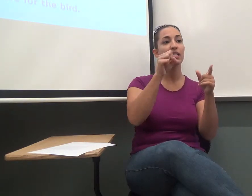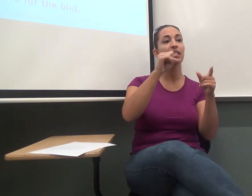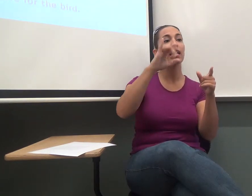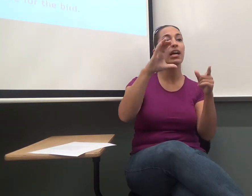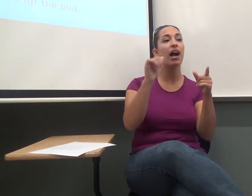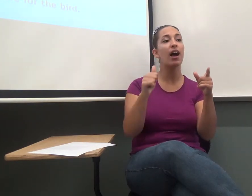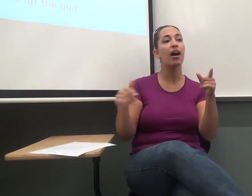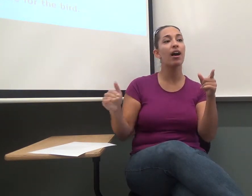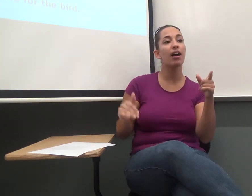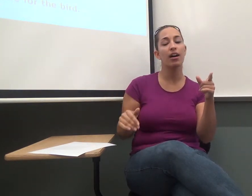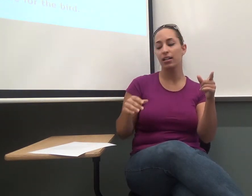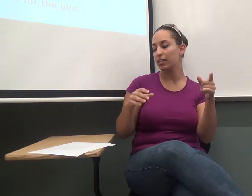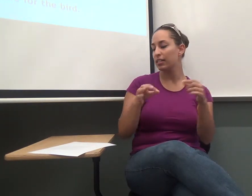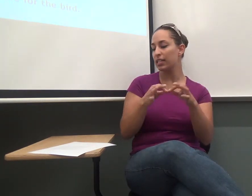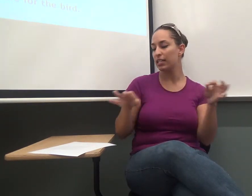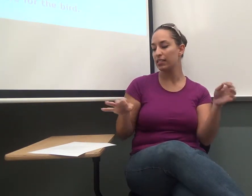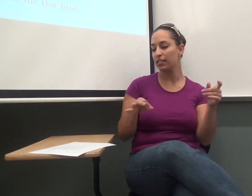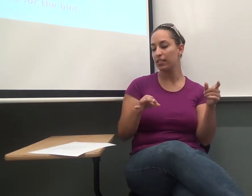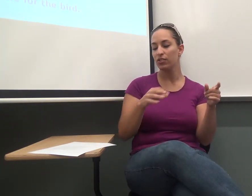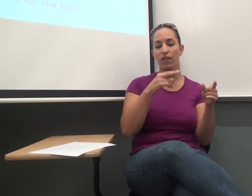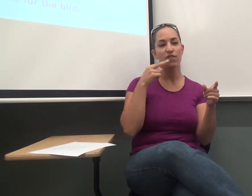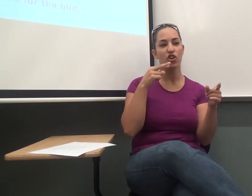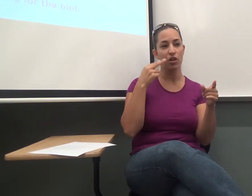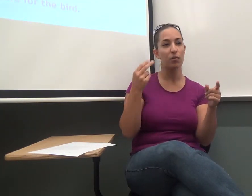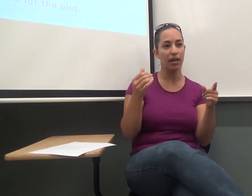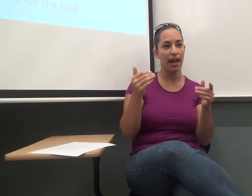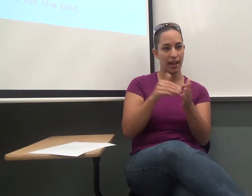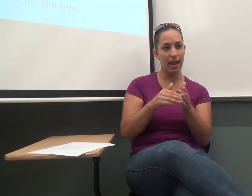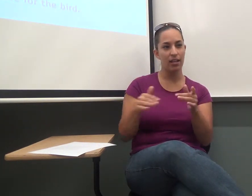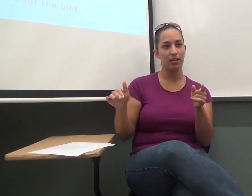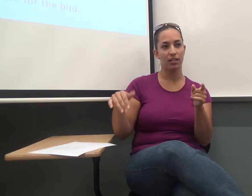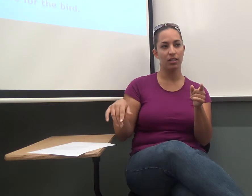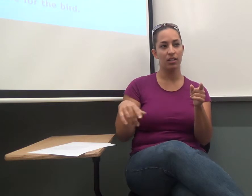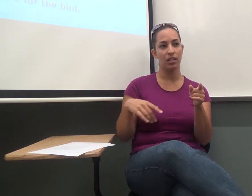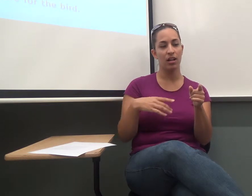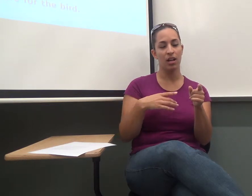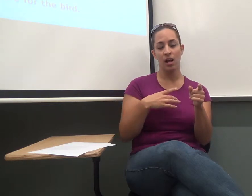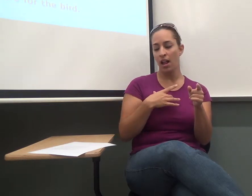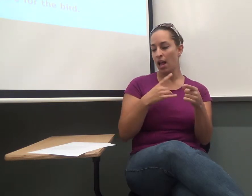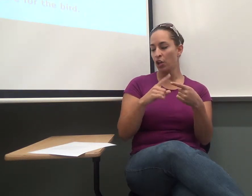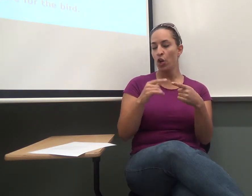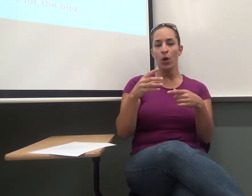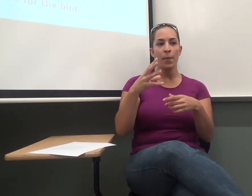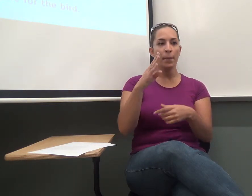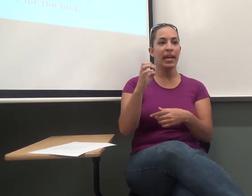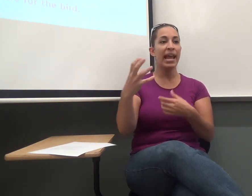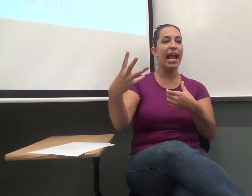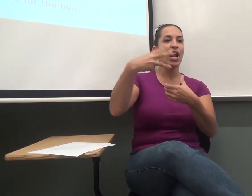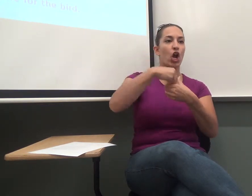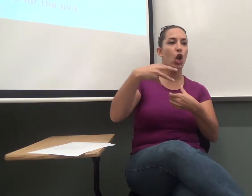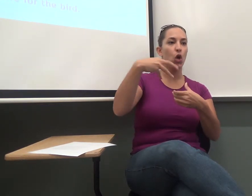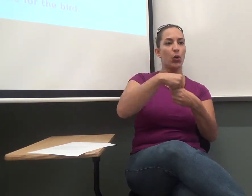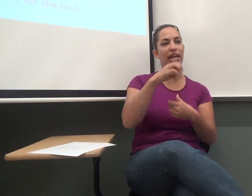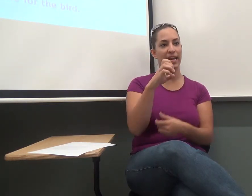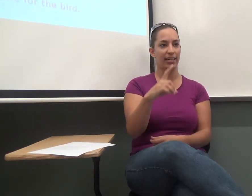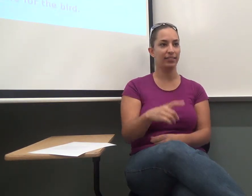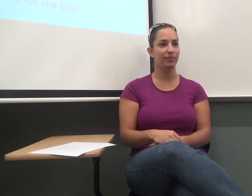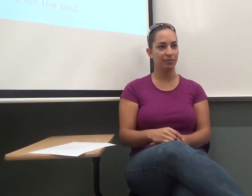that verb after that. It says cockatiels what? Like to be included in family. Yeah, they like to be included, right? So they have an